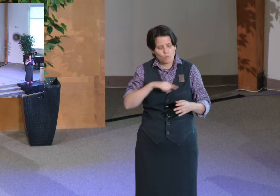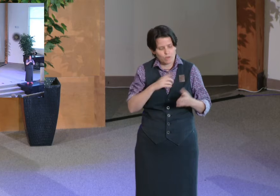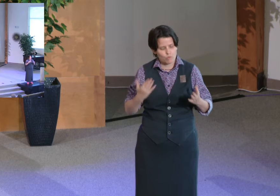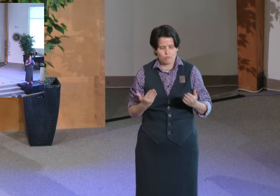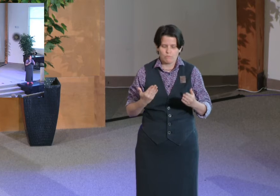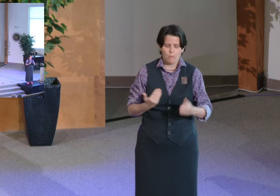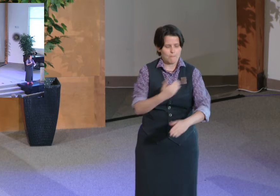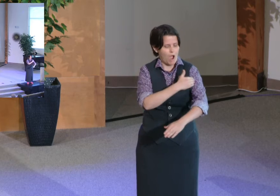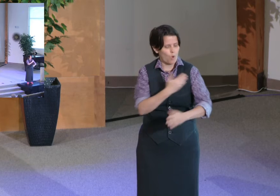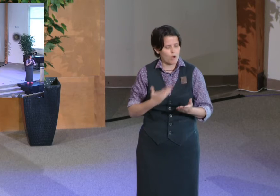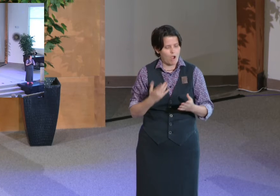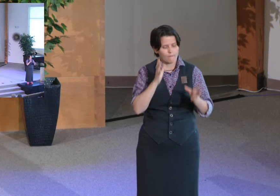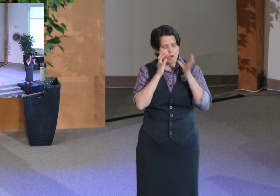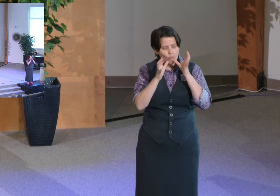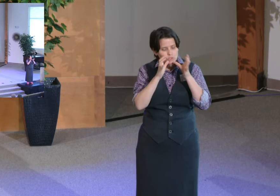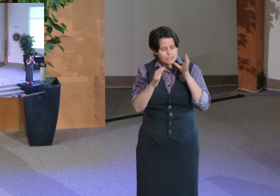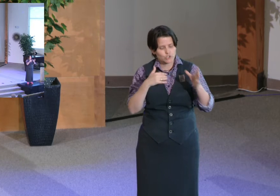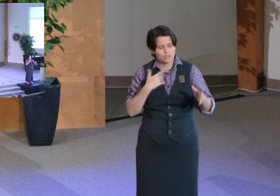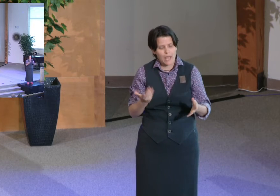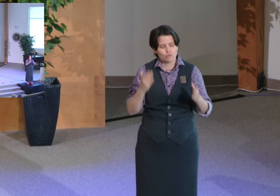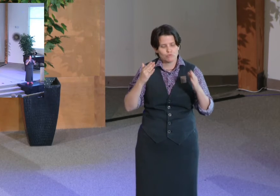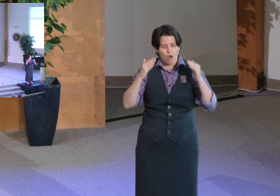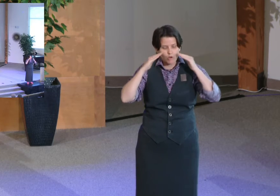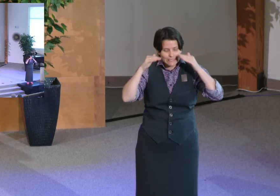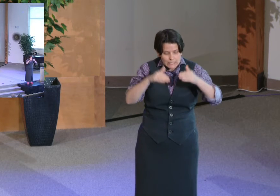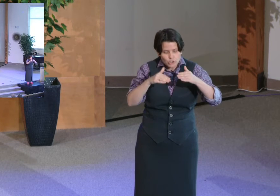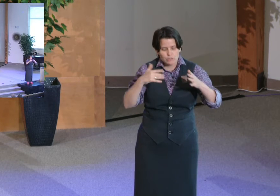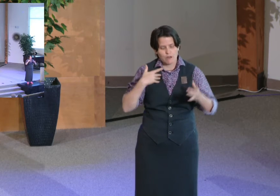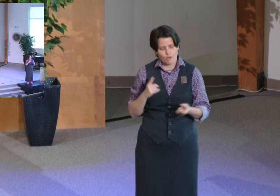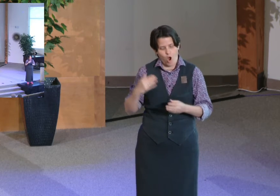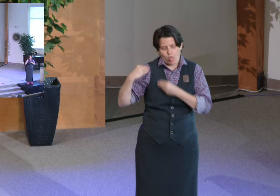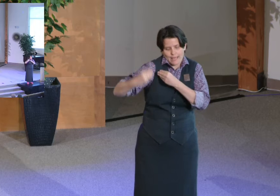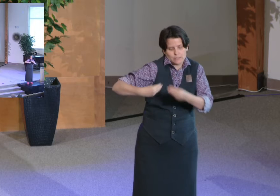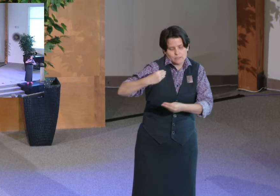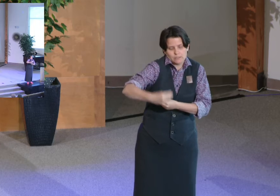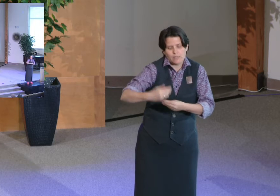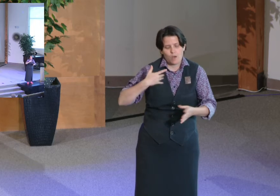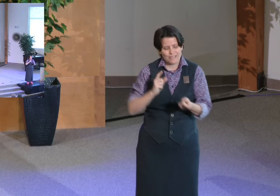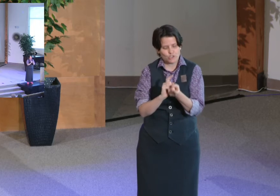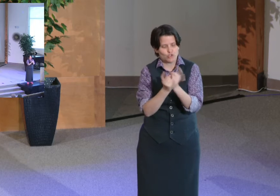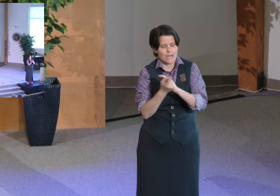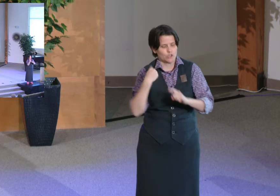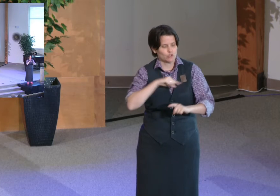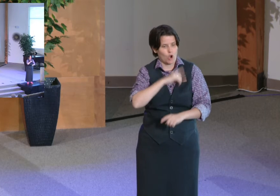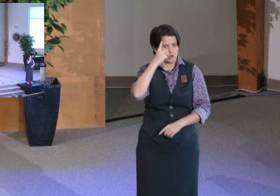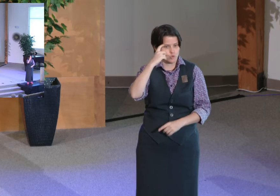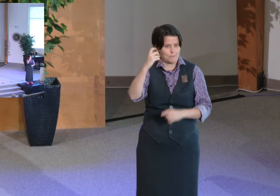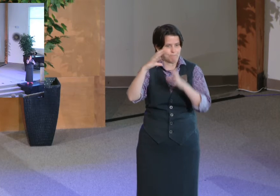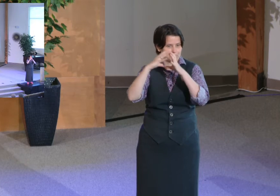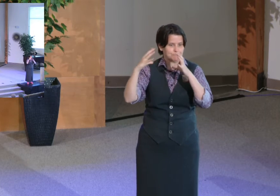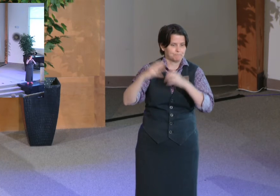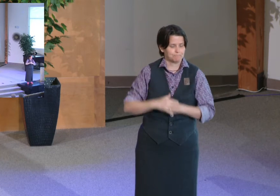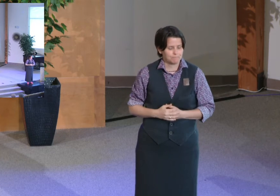legacy change the dream? And I think that's what we're talking about here this morning with Unity Statement and Reverend Cherie's